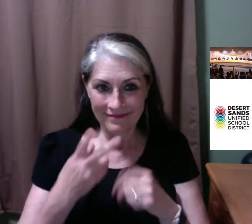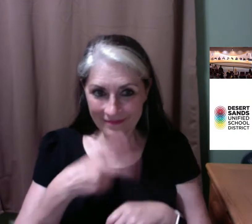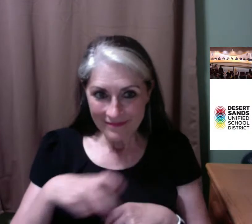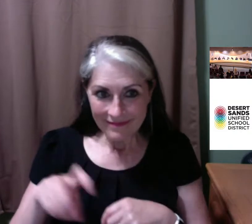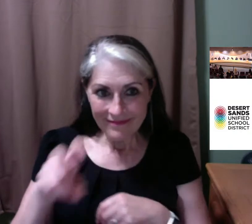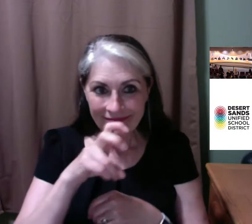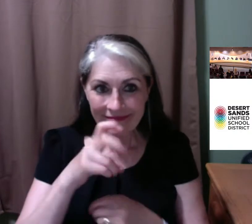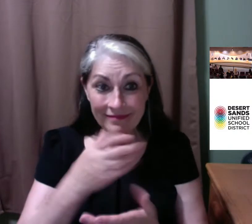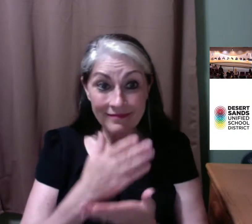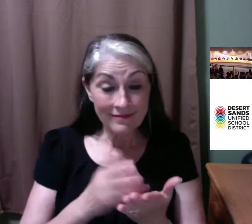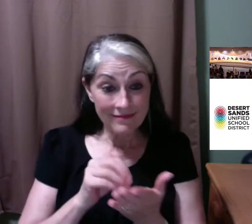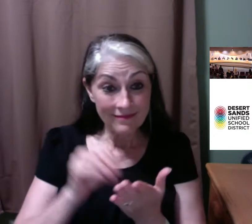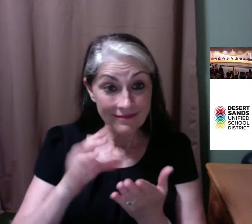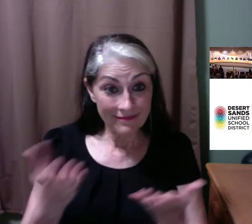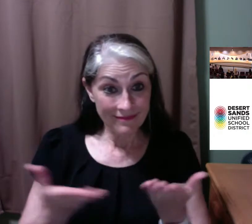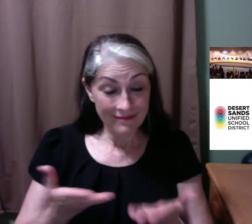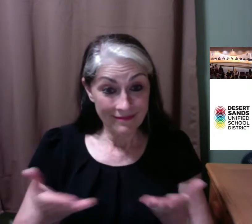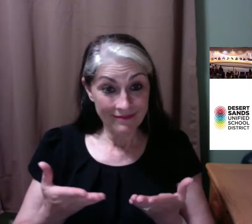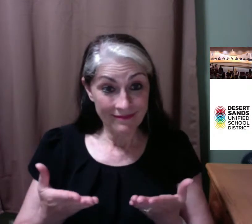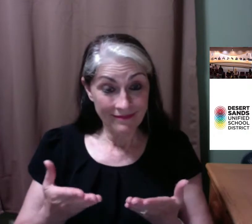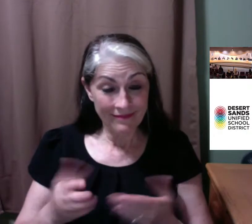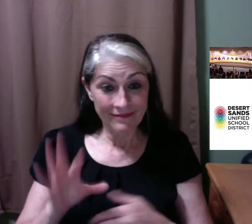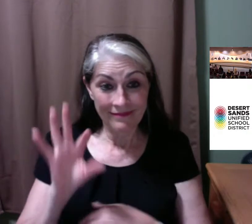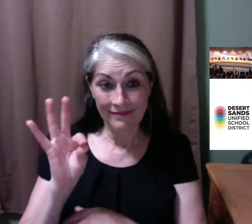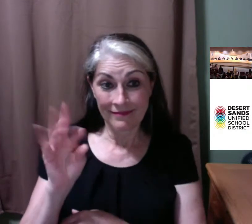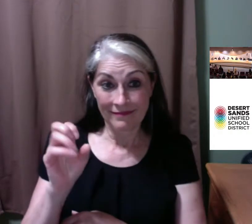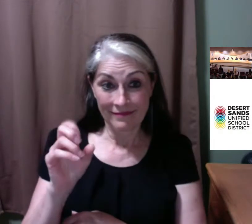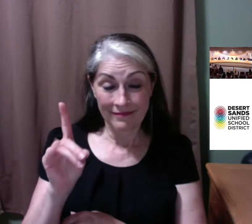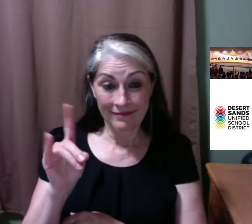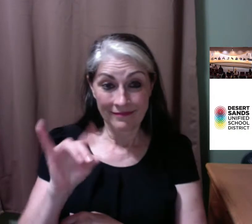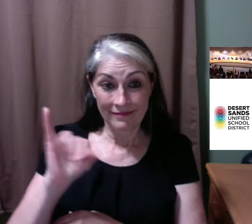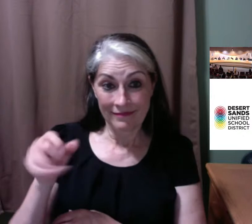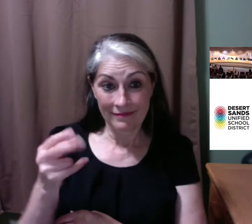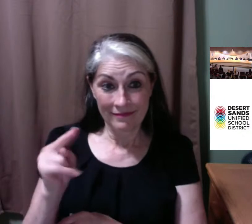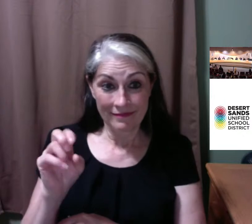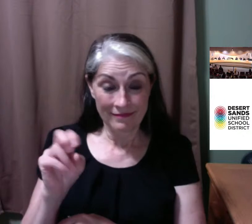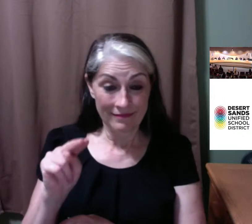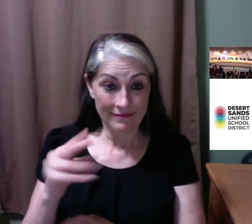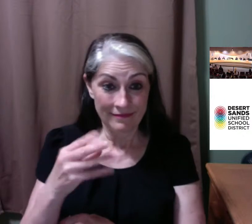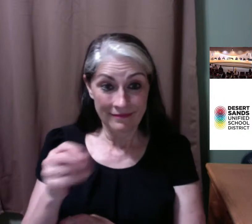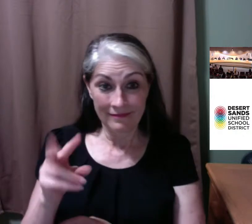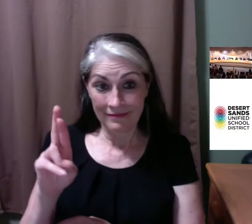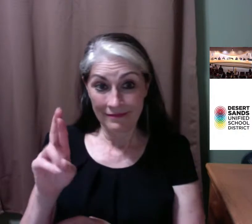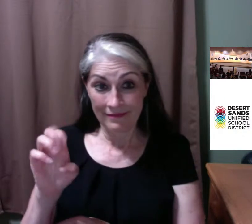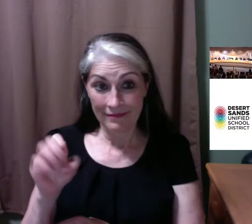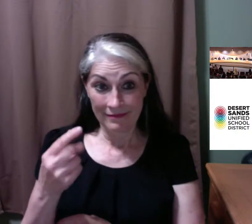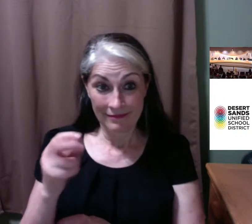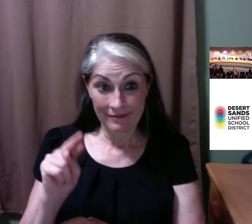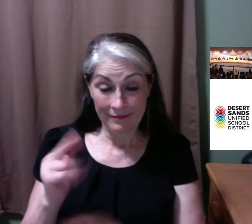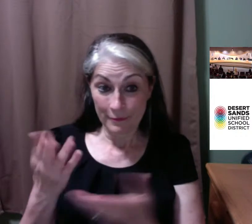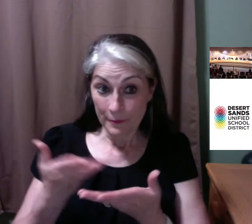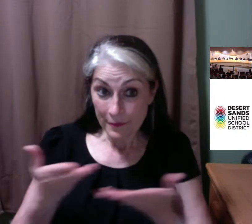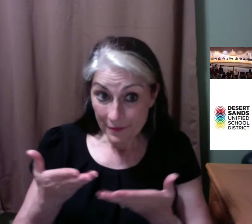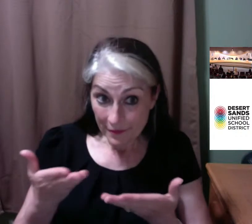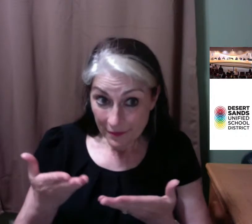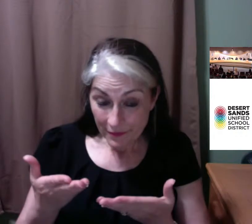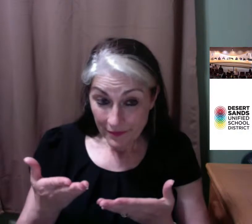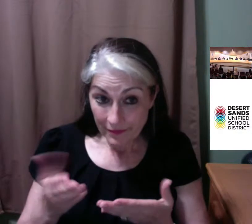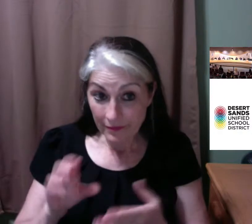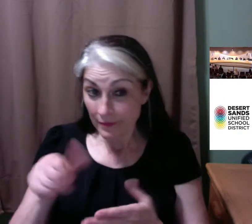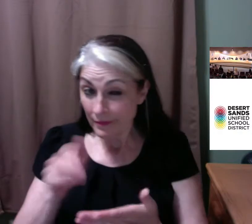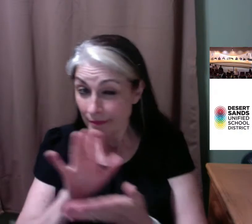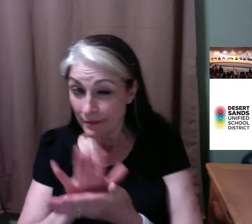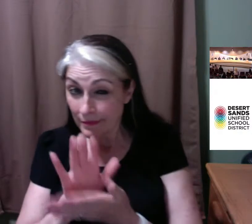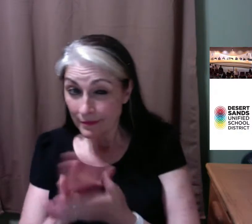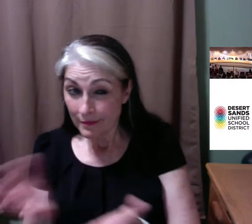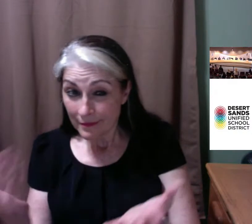some of the schools, and those are Ford, Johnson, and Reagan. And I know for sure Reagan's here. Other schools,